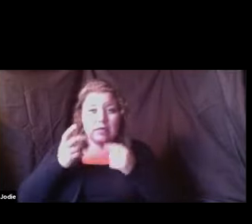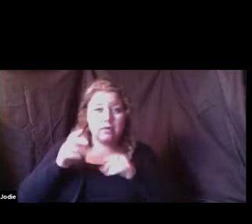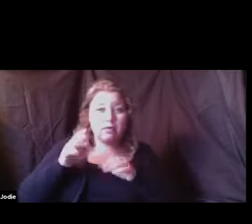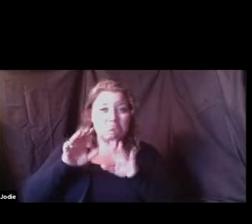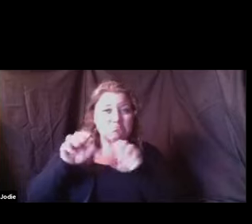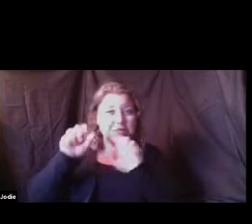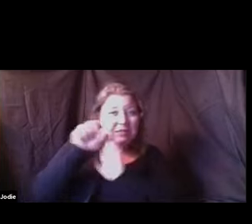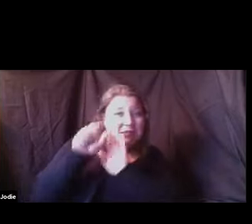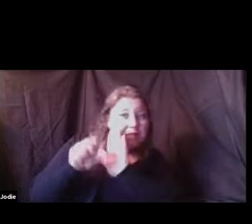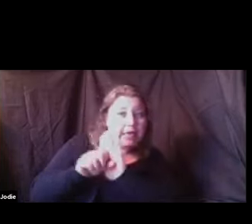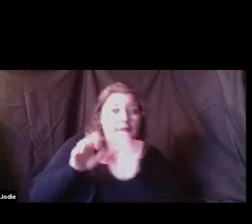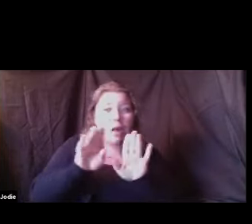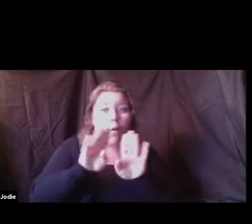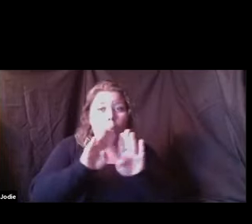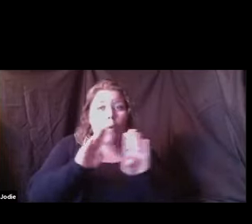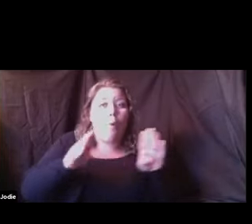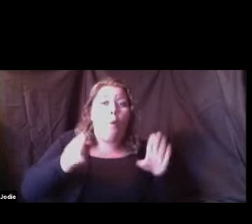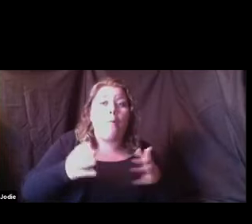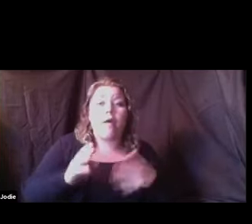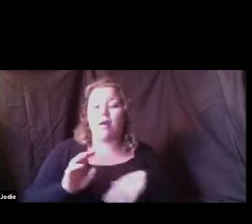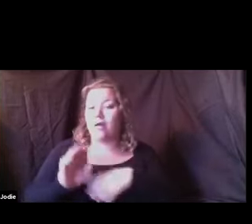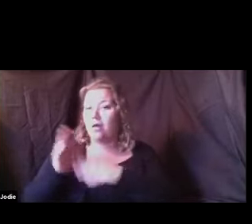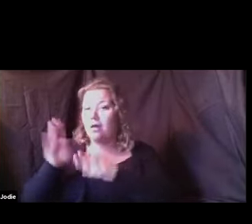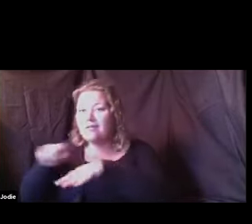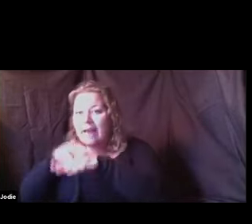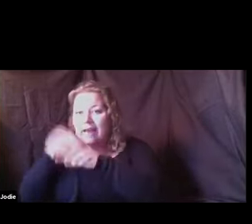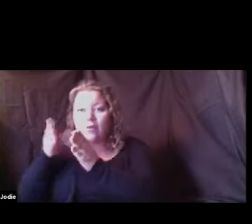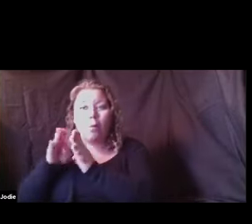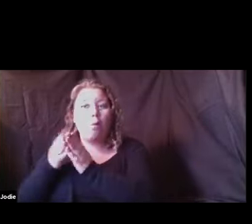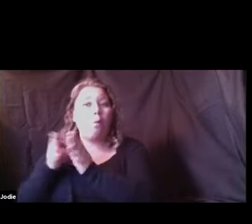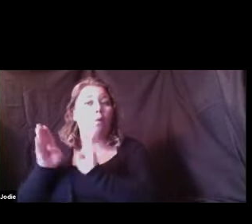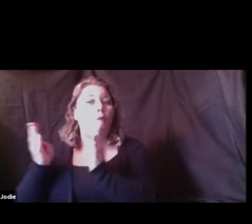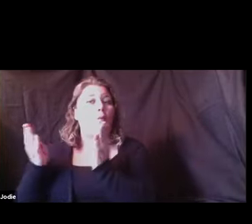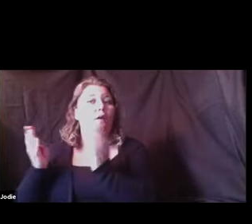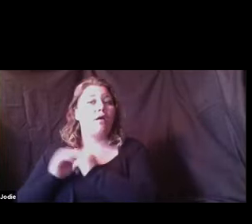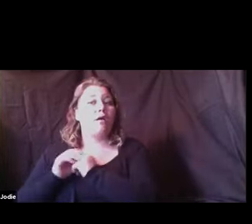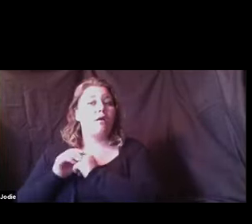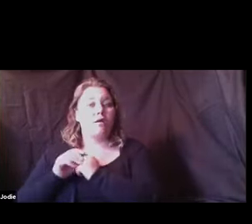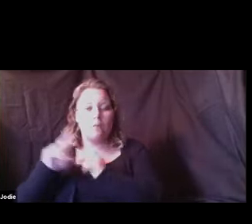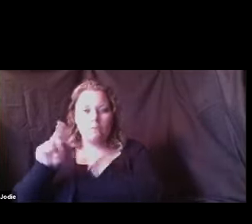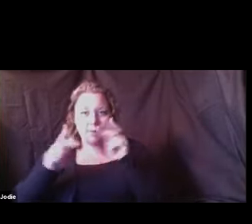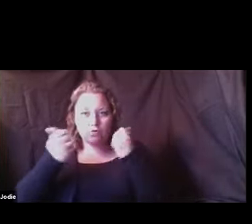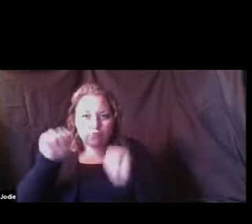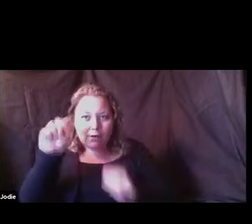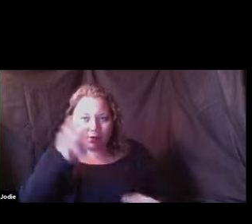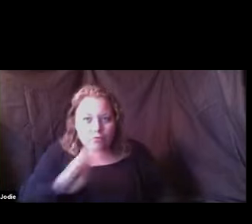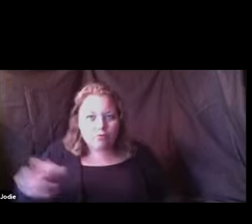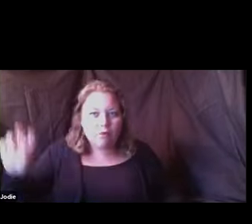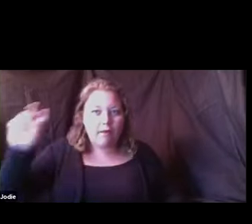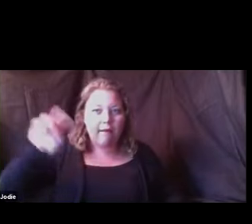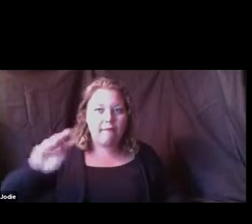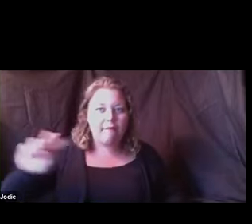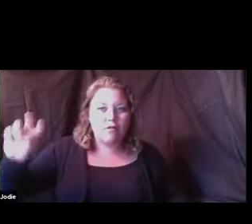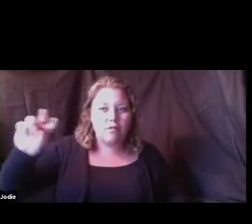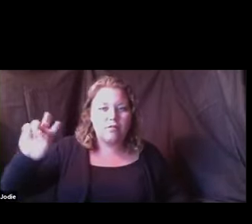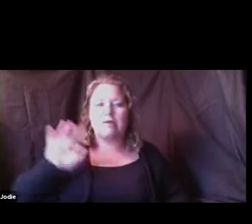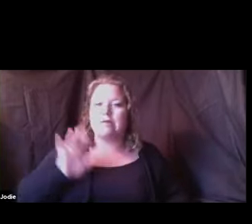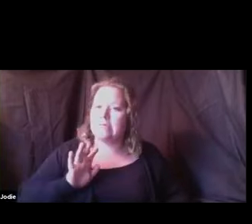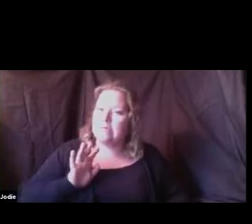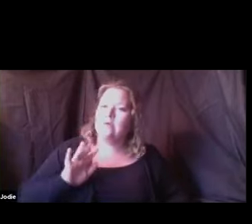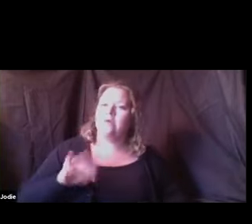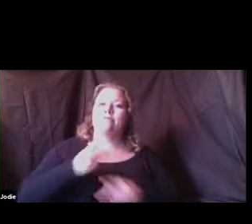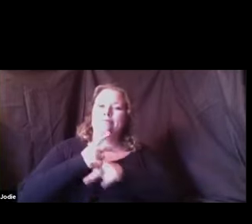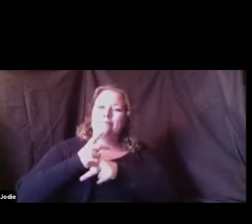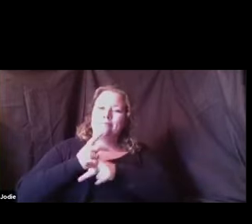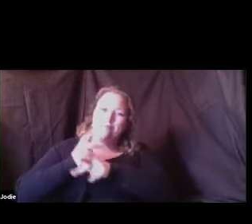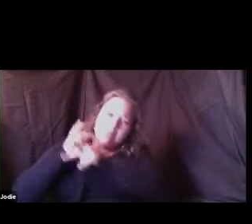up and people wanting to travel for the summer to take vacations, we just have to be careful